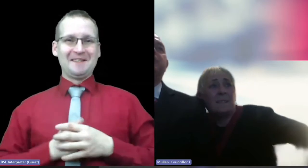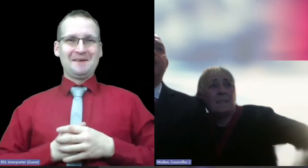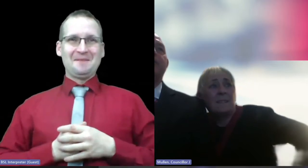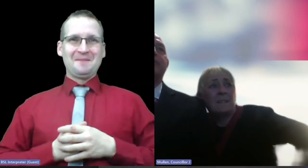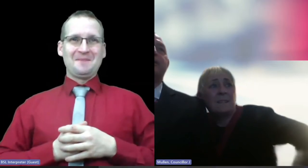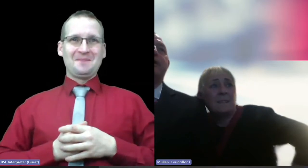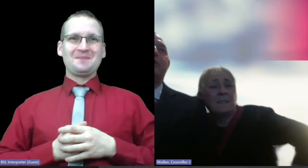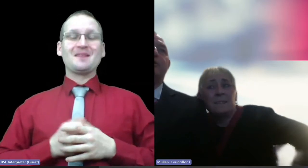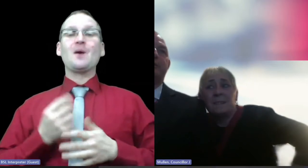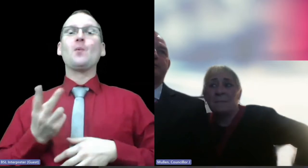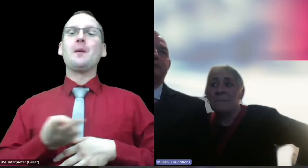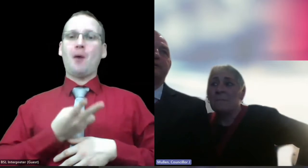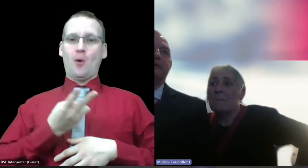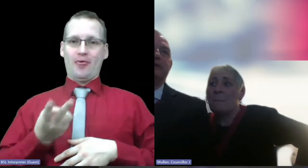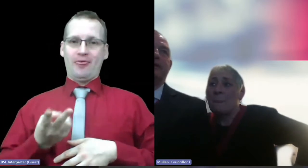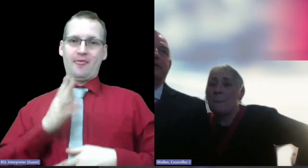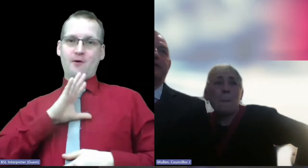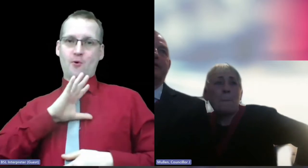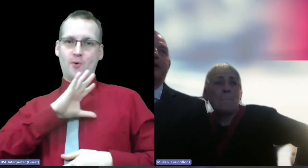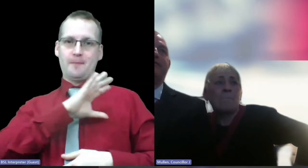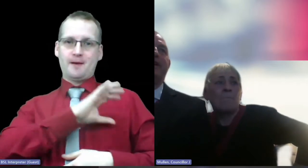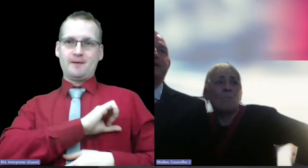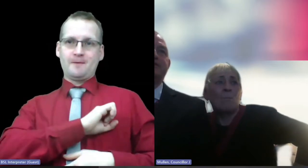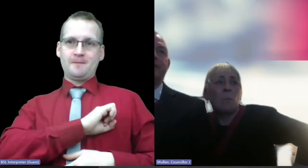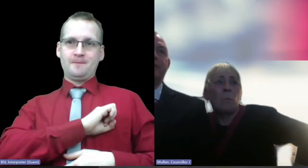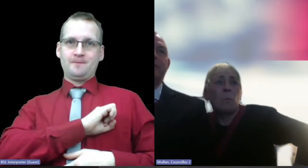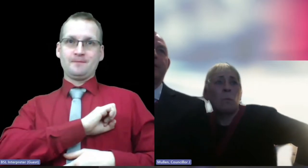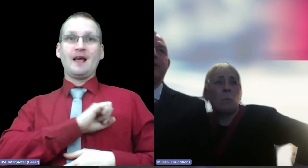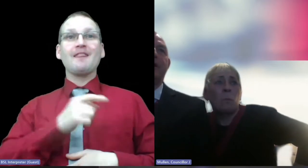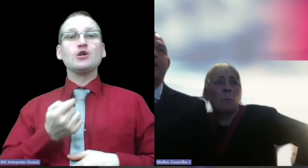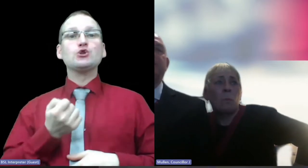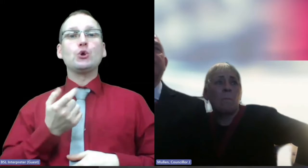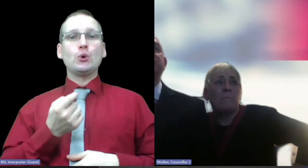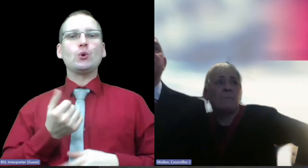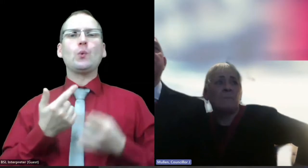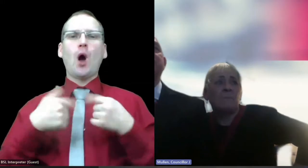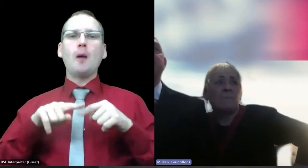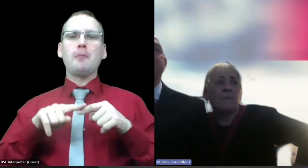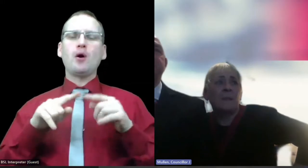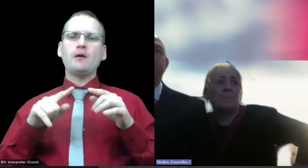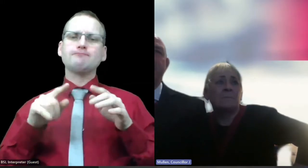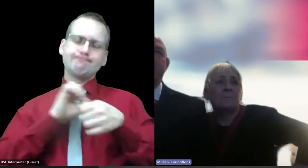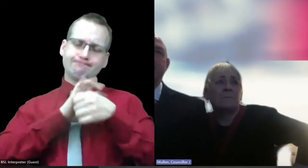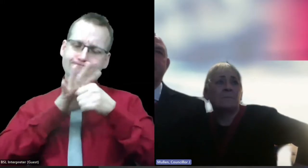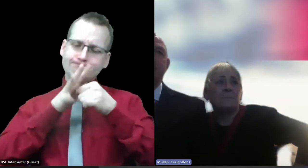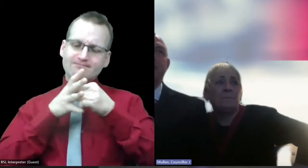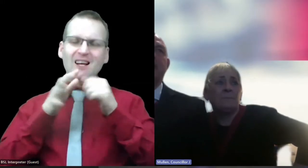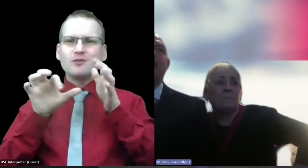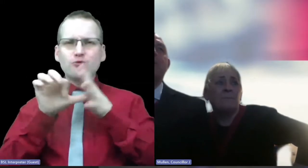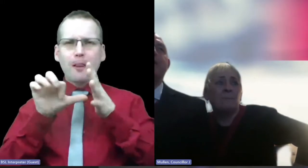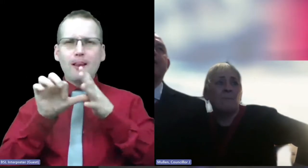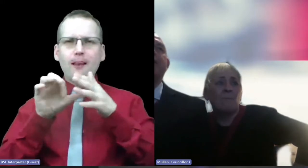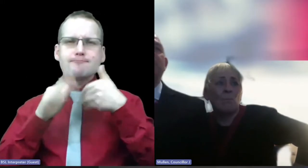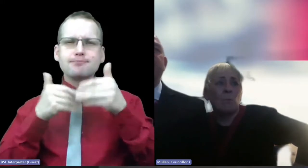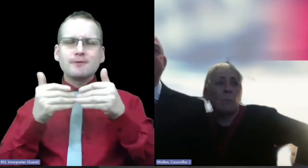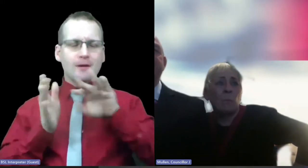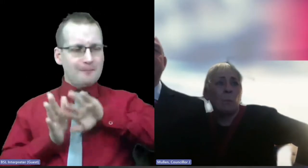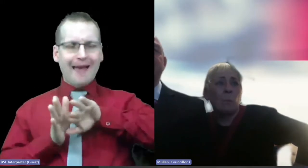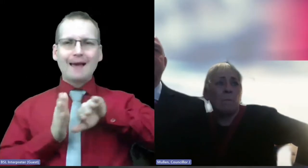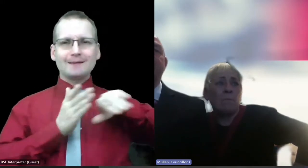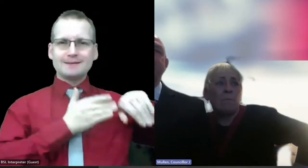We both hope that very soon we can all put these troubled times behind us and we can all